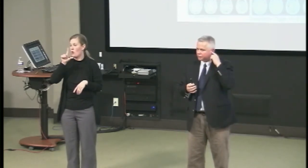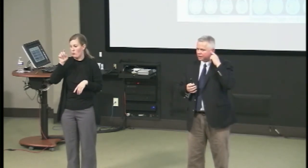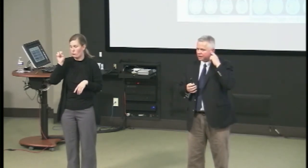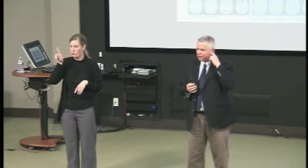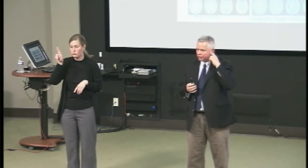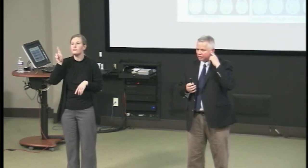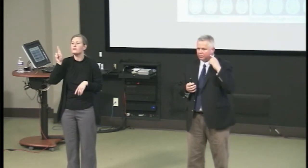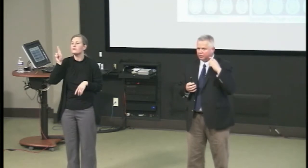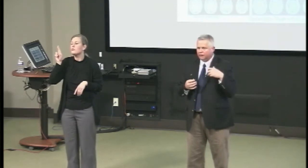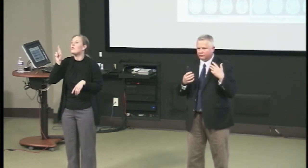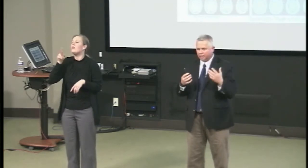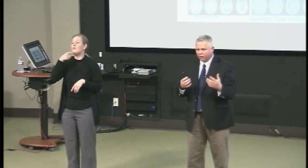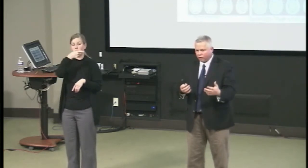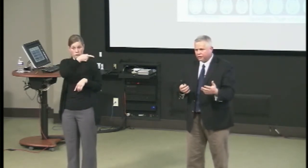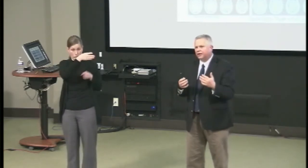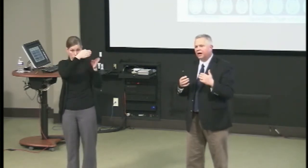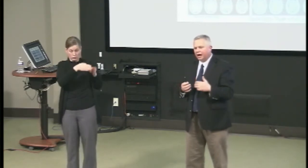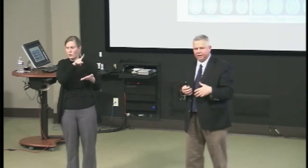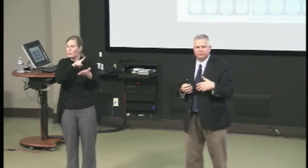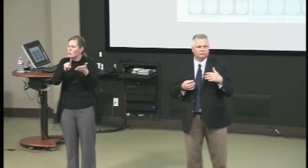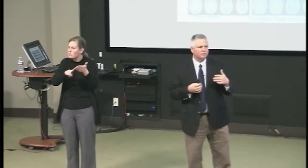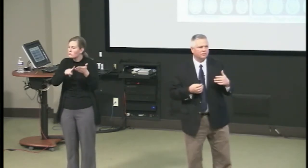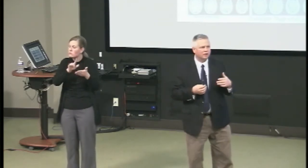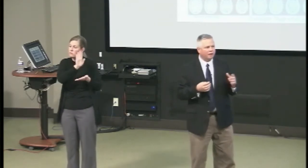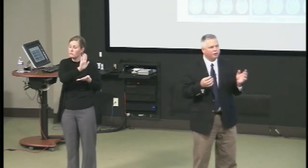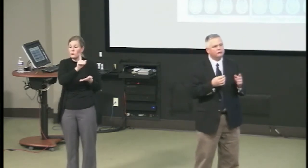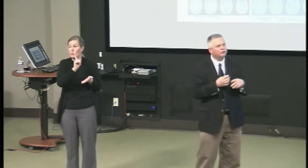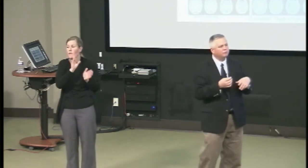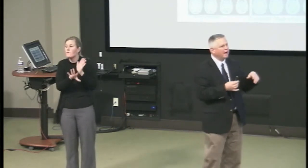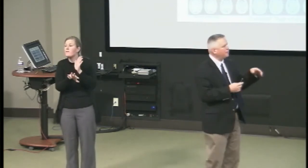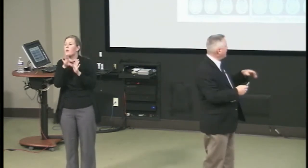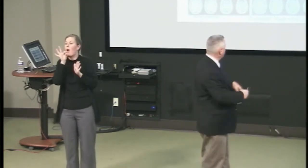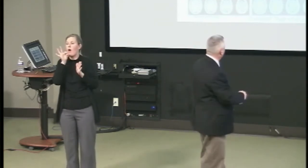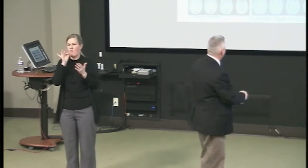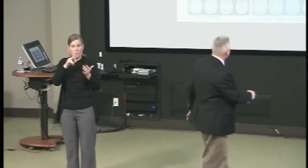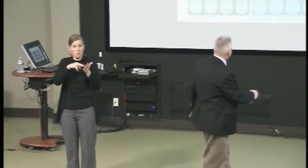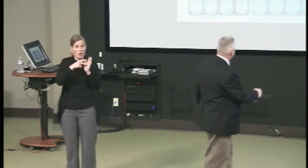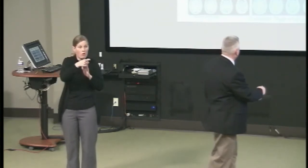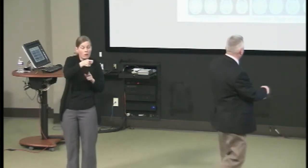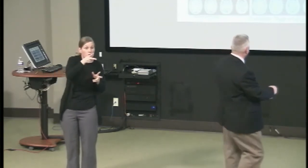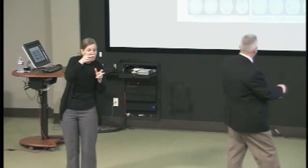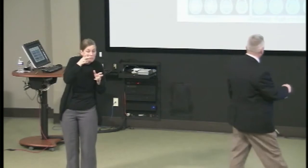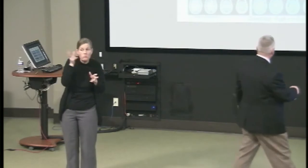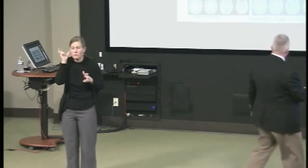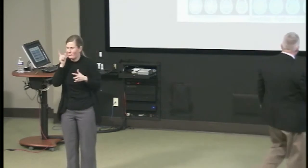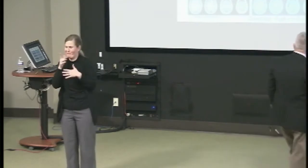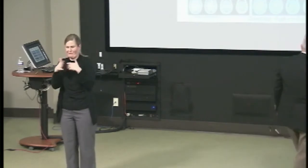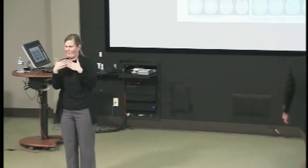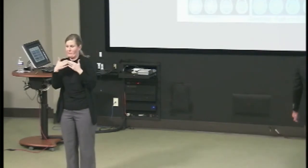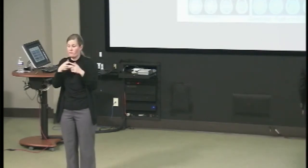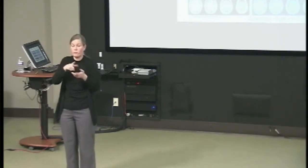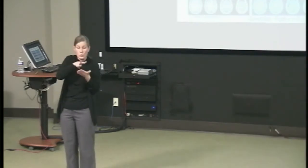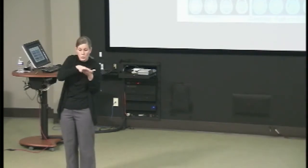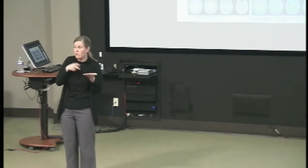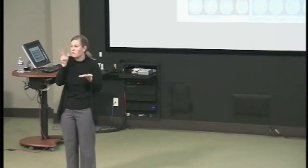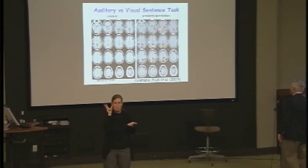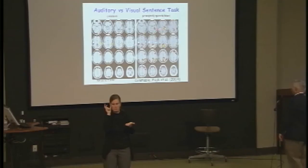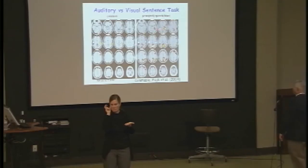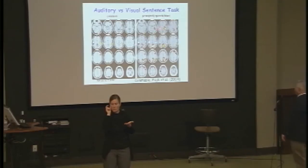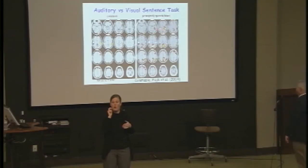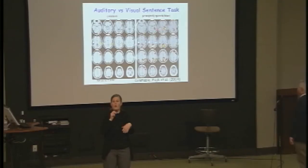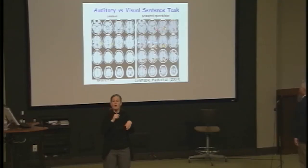either to the ear or to the eye. And we're mapping out on this side of the screen. Oh, it's a little